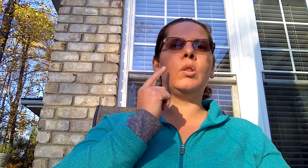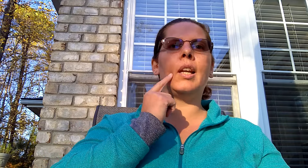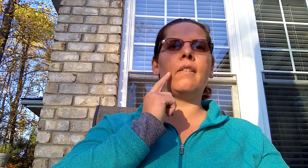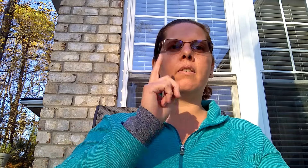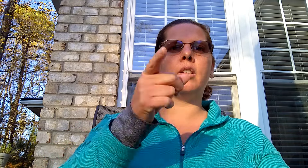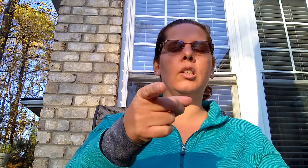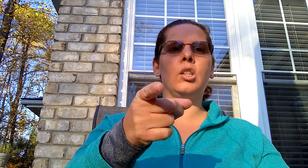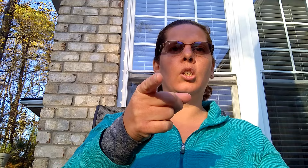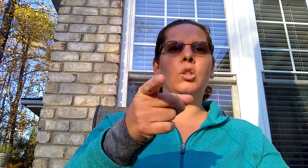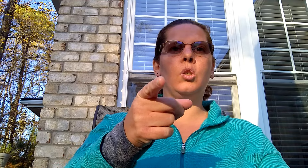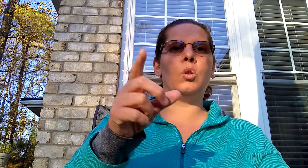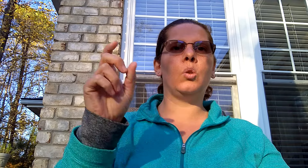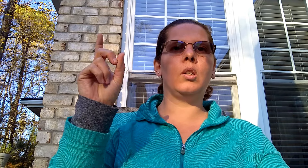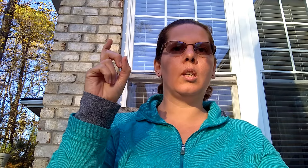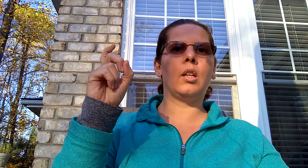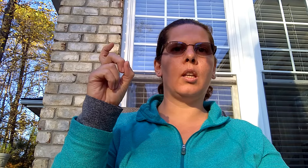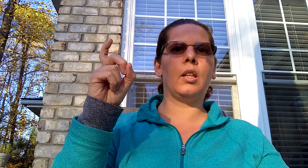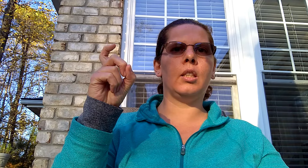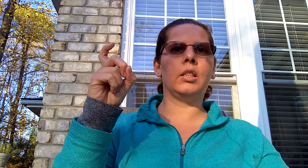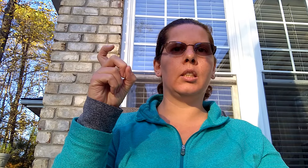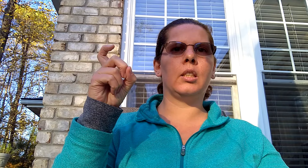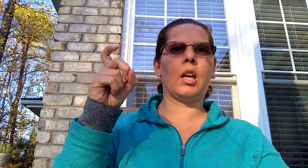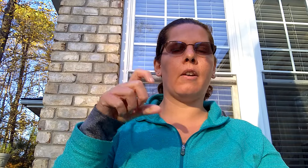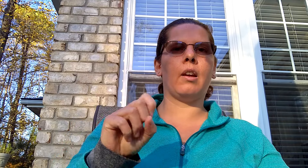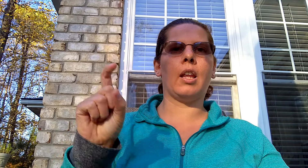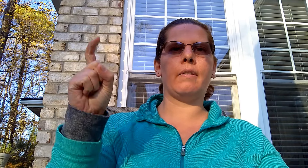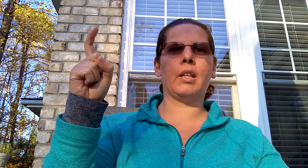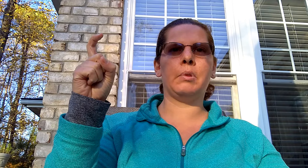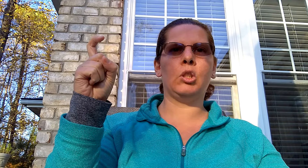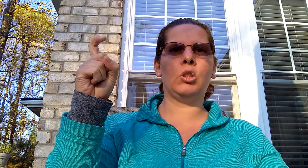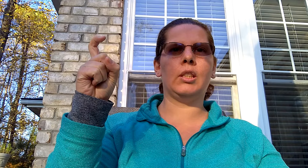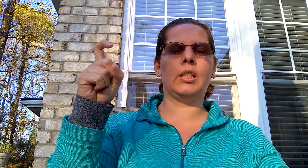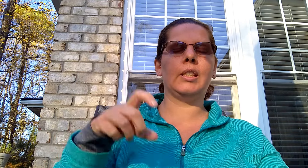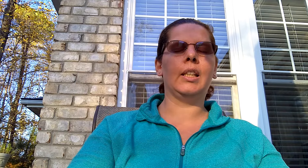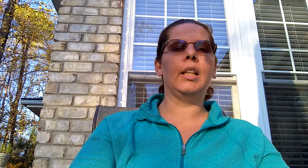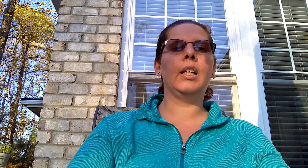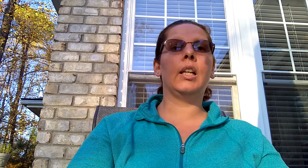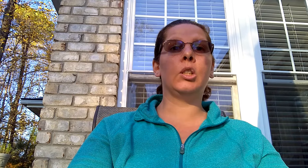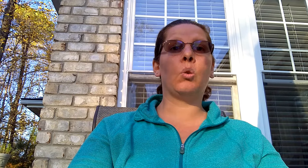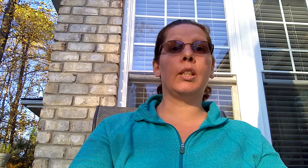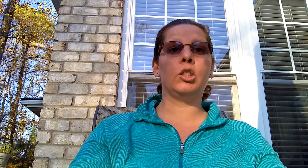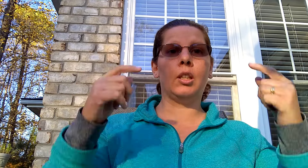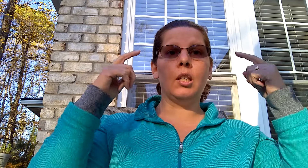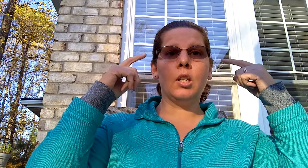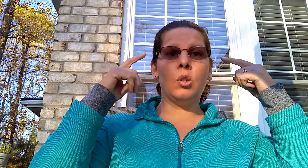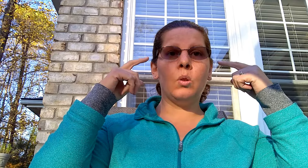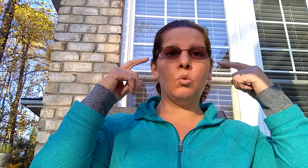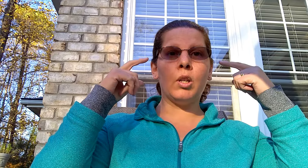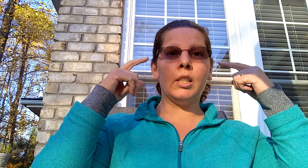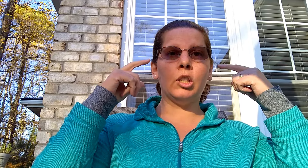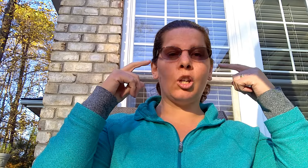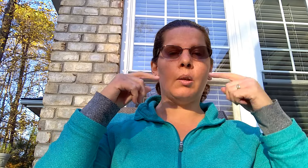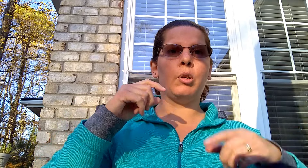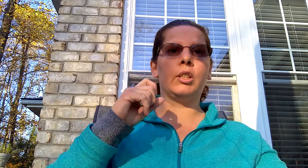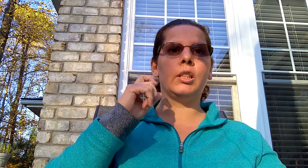deaf, you, and then this, a lot of times you use this as a question. You would raise your eyebrows as